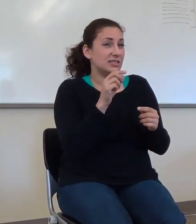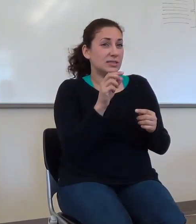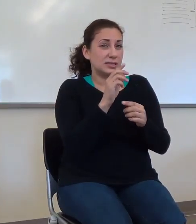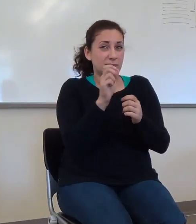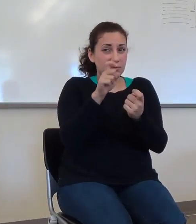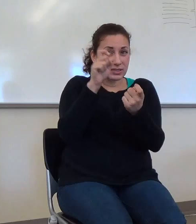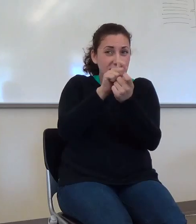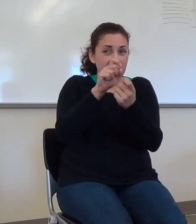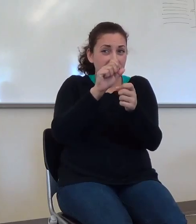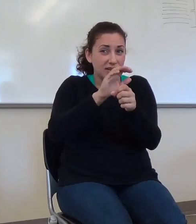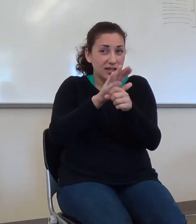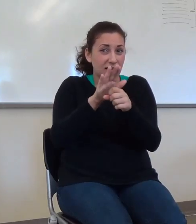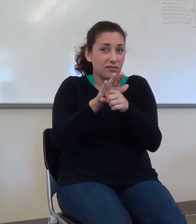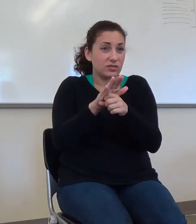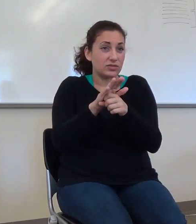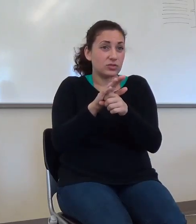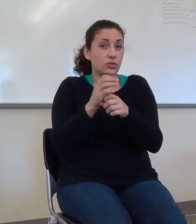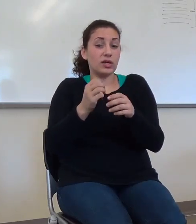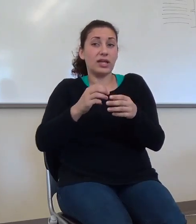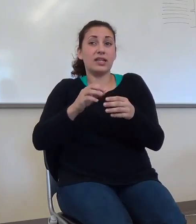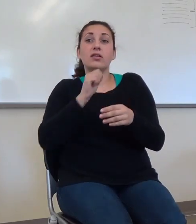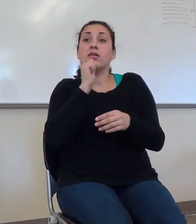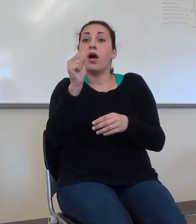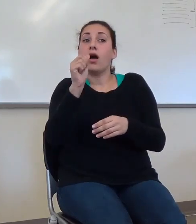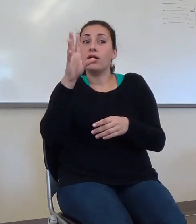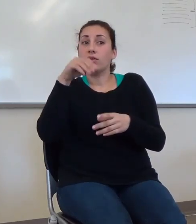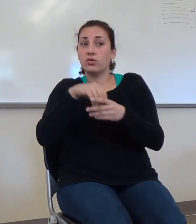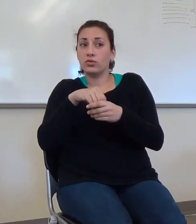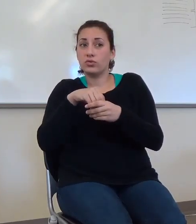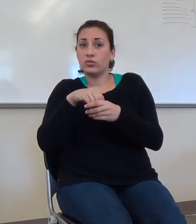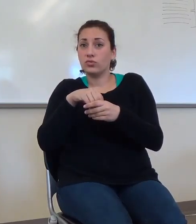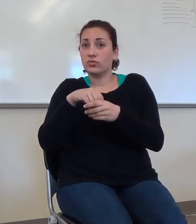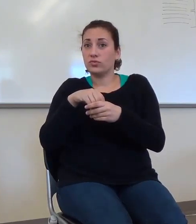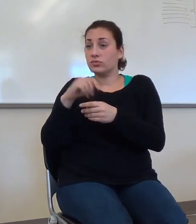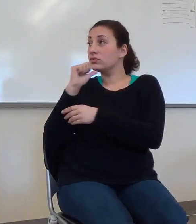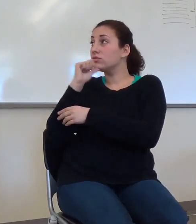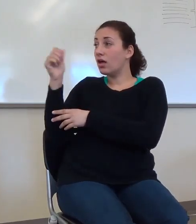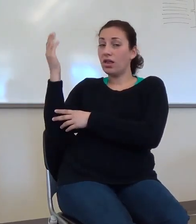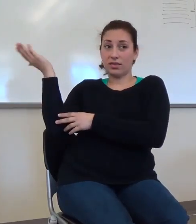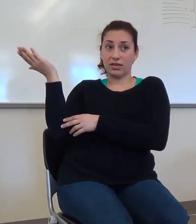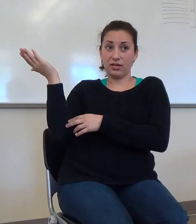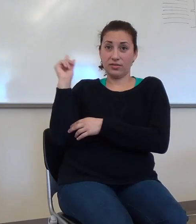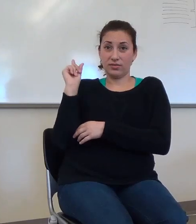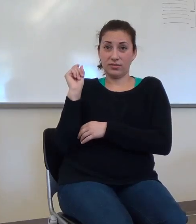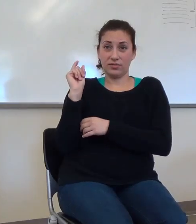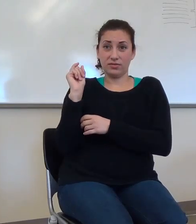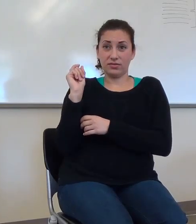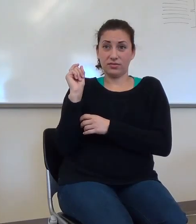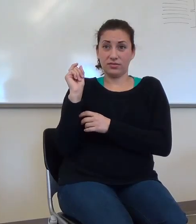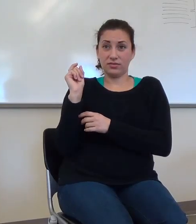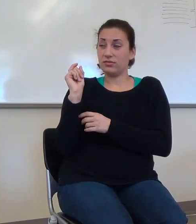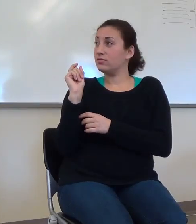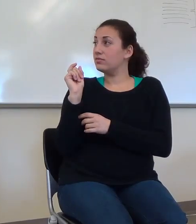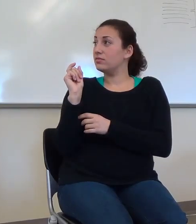specific enough to exclude what isn't discussed? And what's not